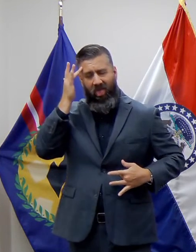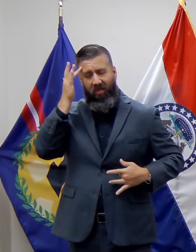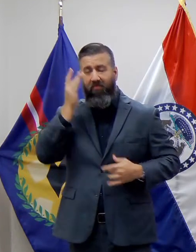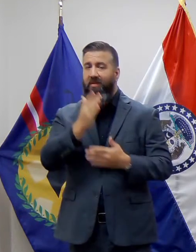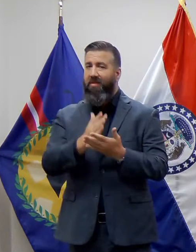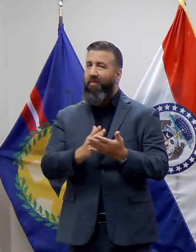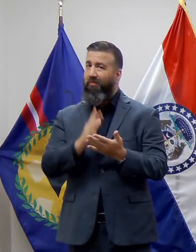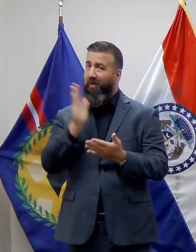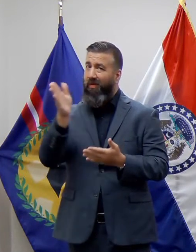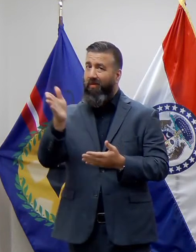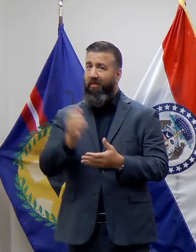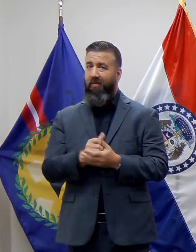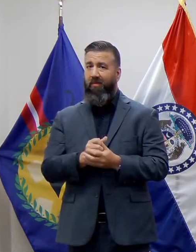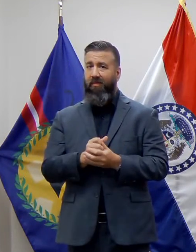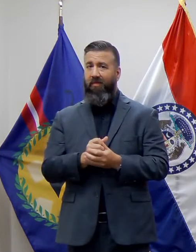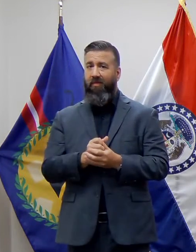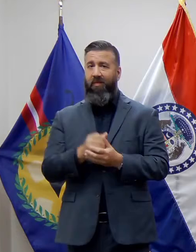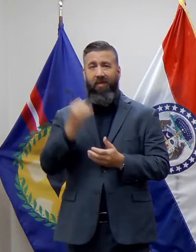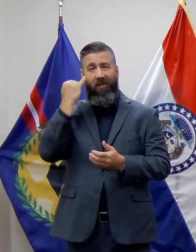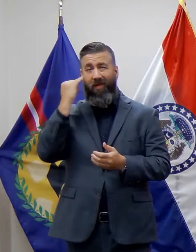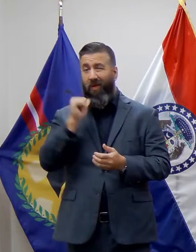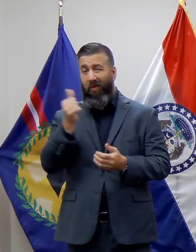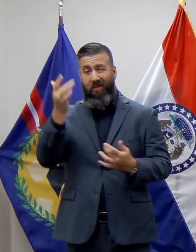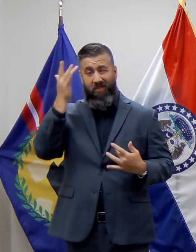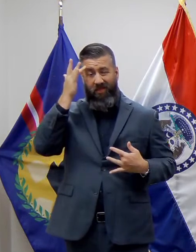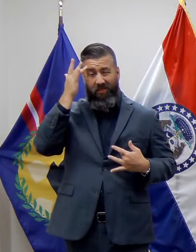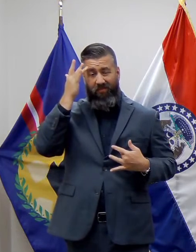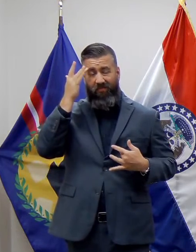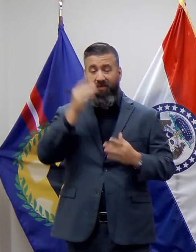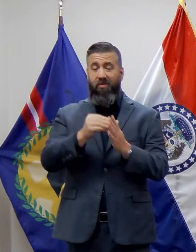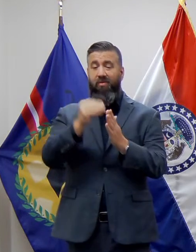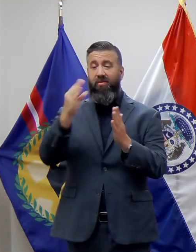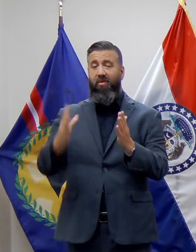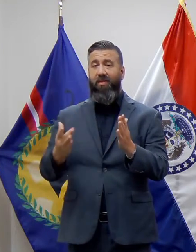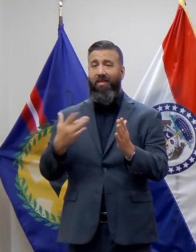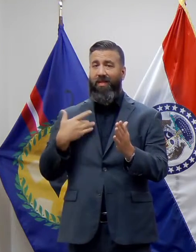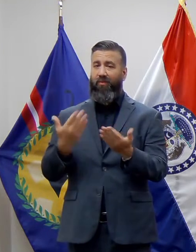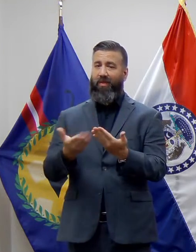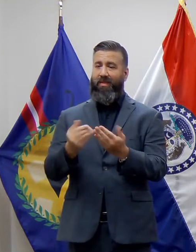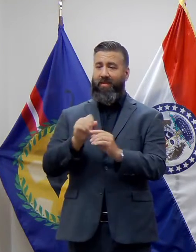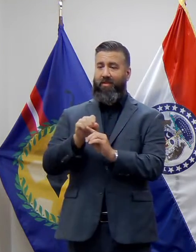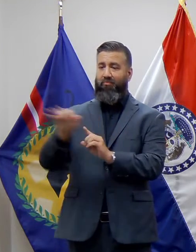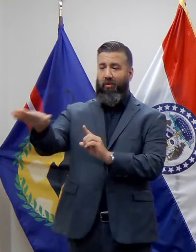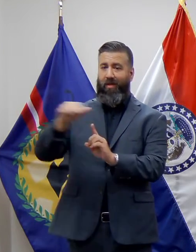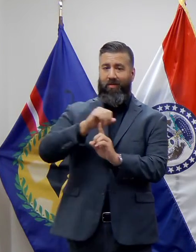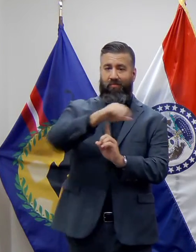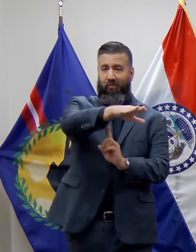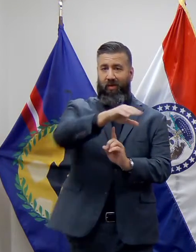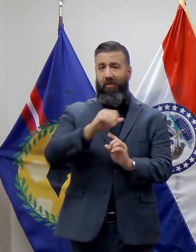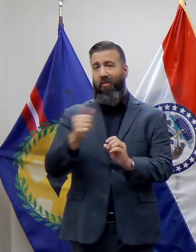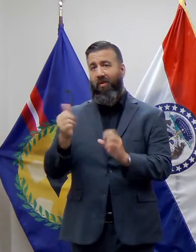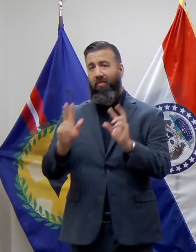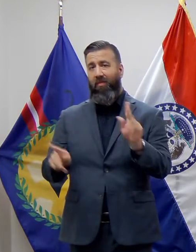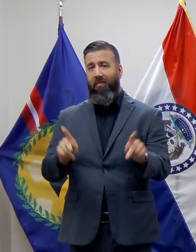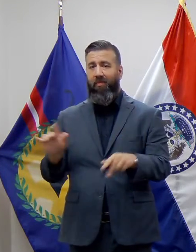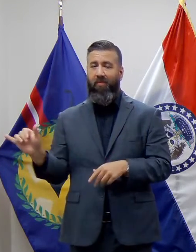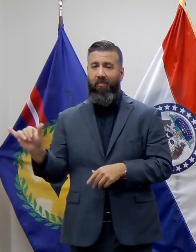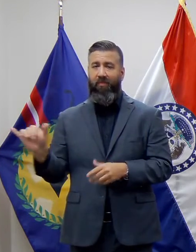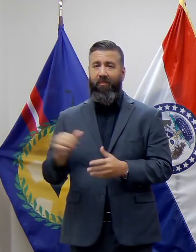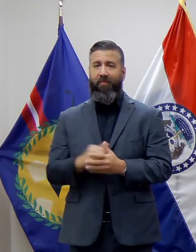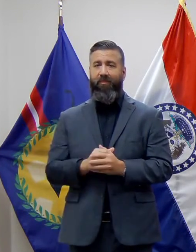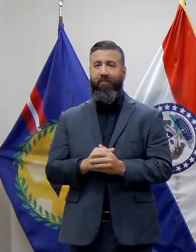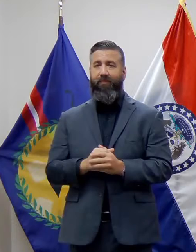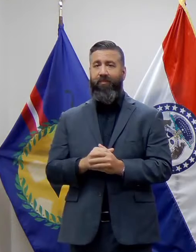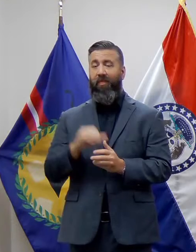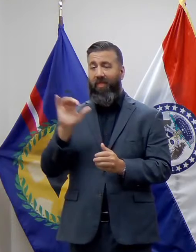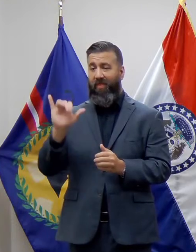do. And even if they don't get sick, students with COVID often spread the virus to others in the classroom and in their households.